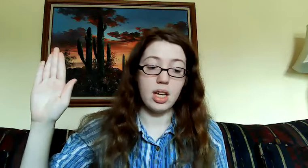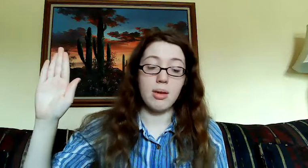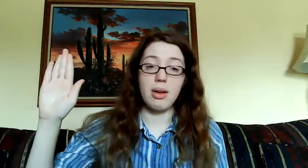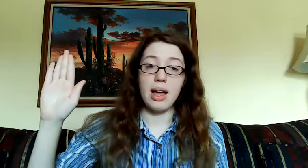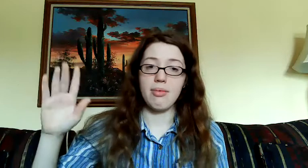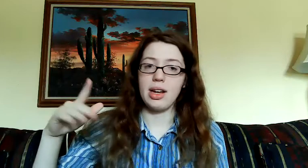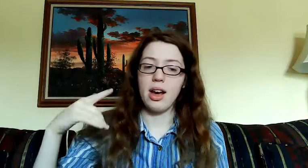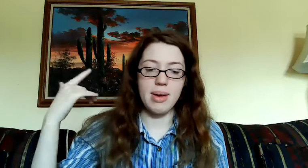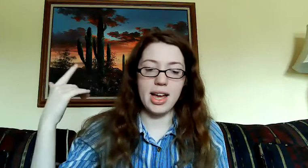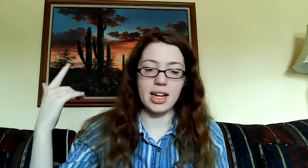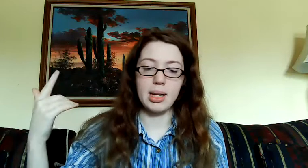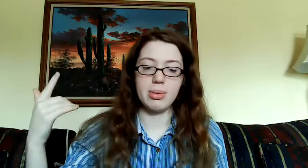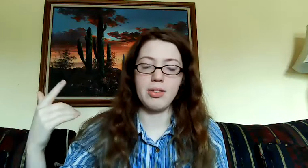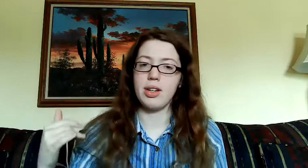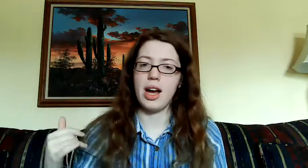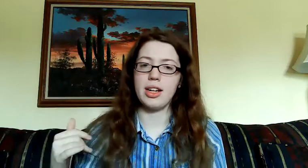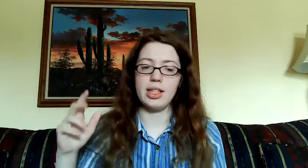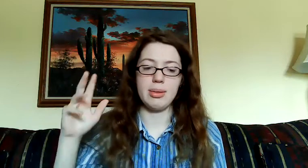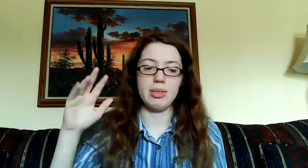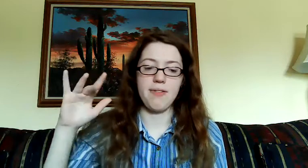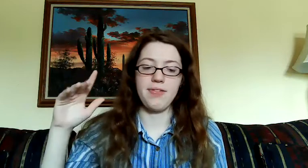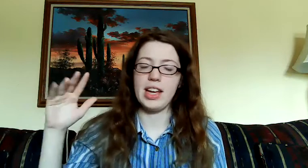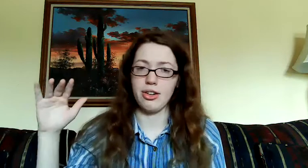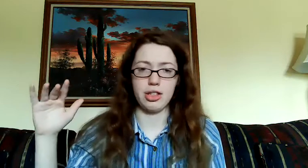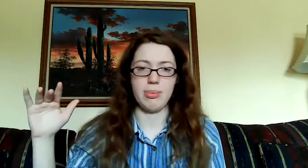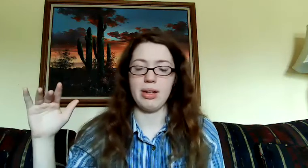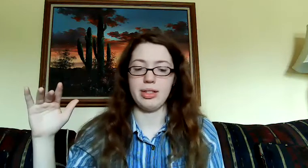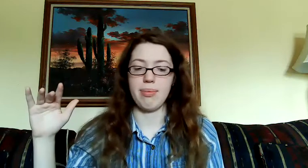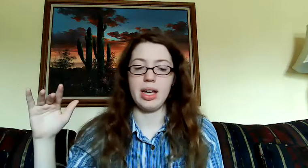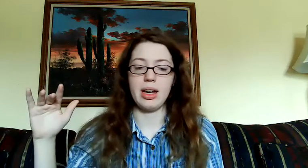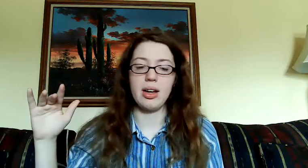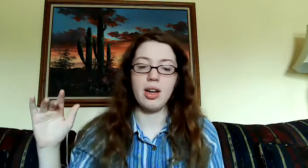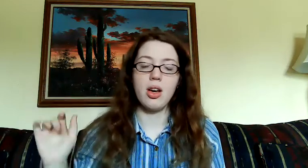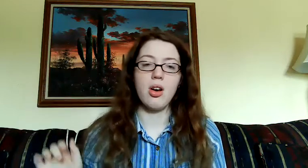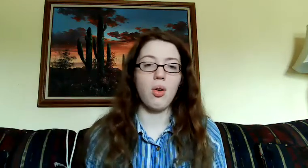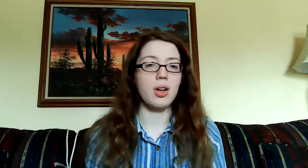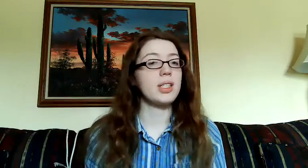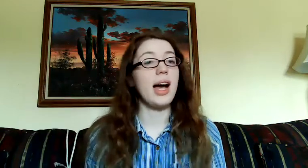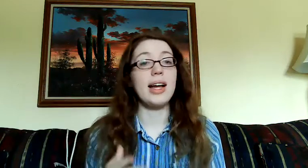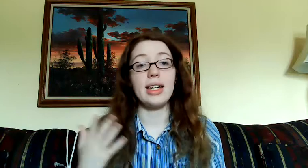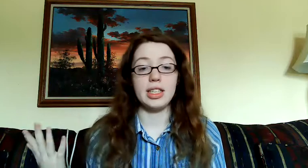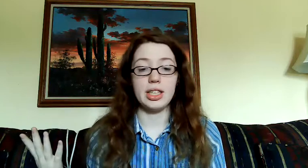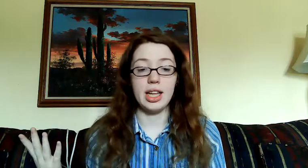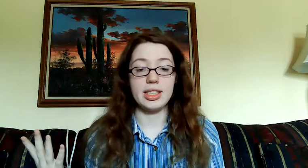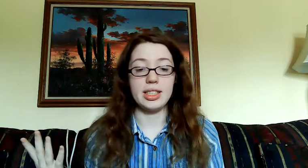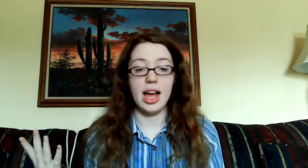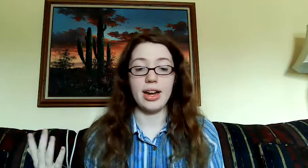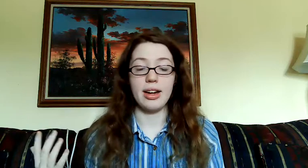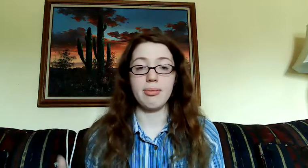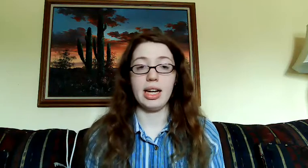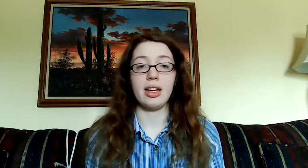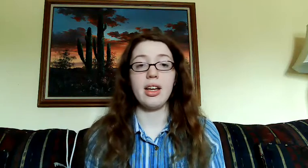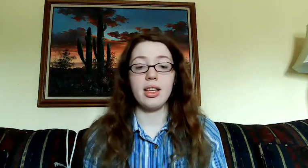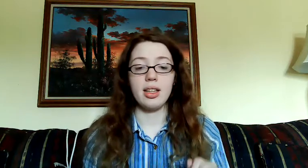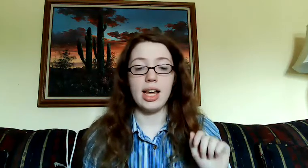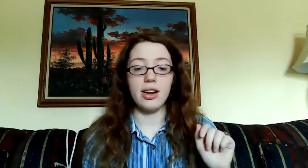And we call them hand shapes if we're not using them to finger spell something or sign an initialized sign, meaning the letter is actually